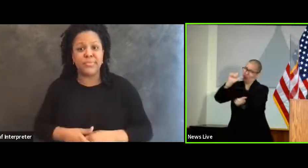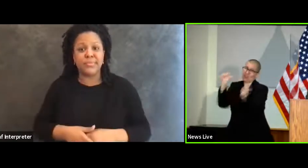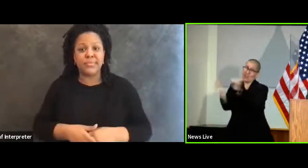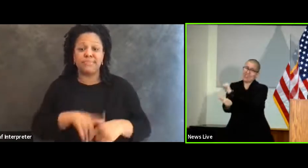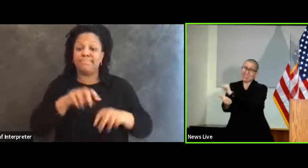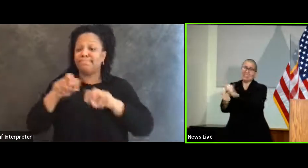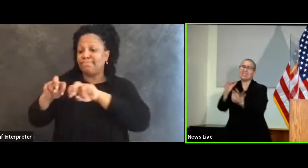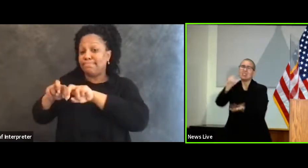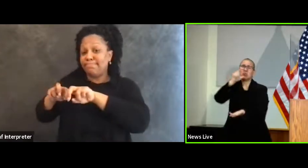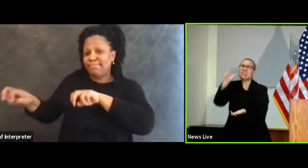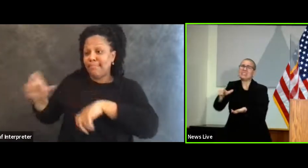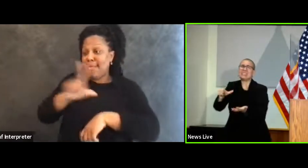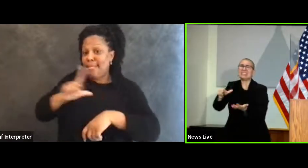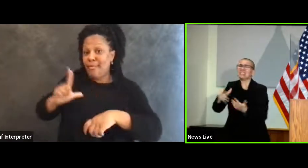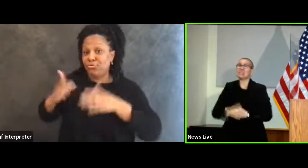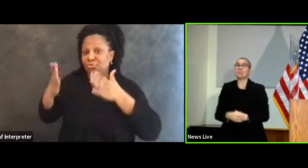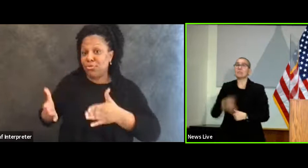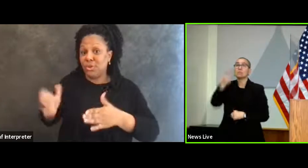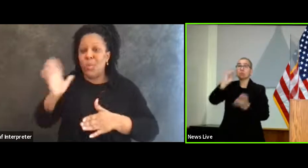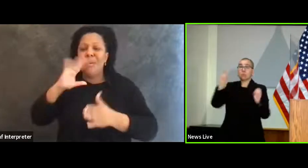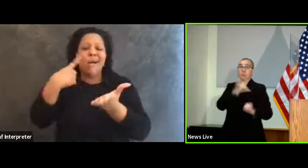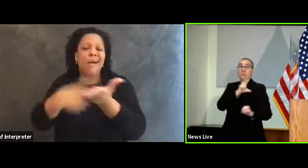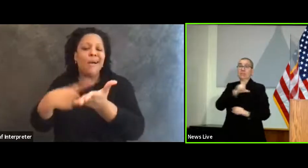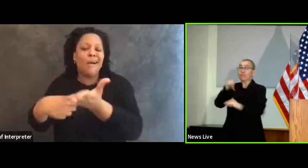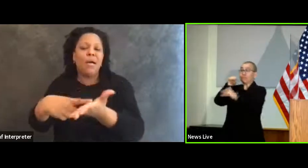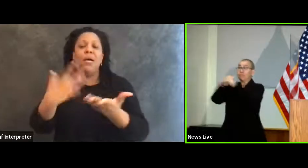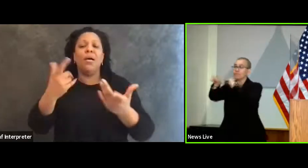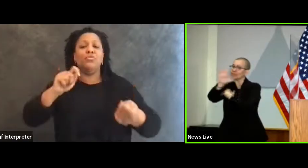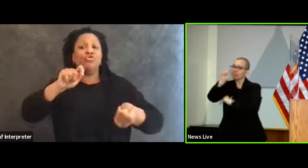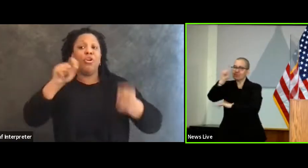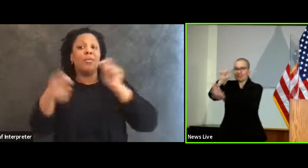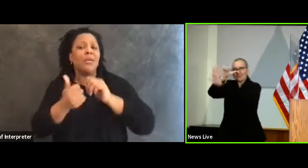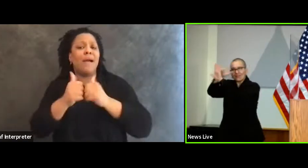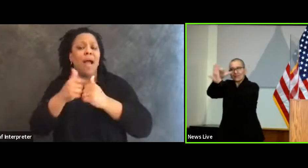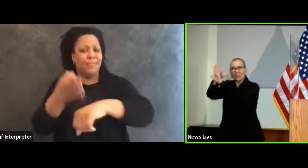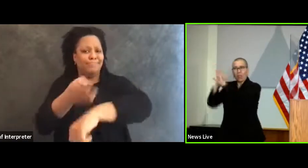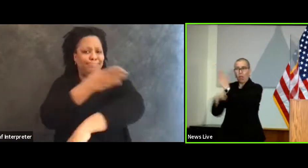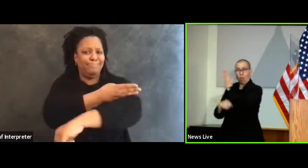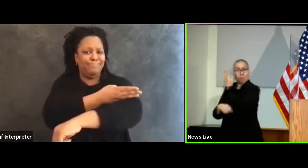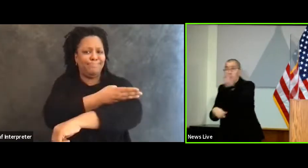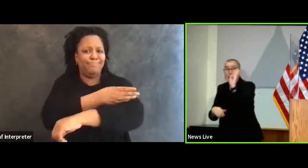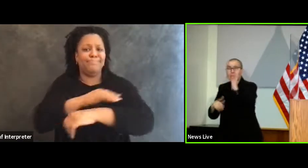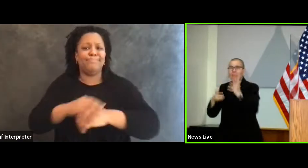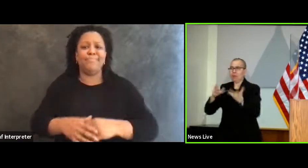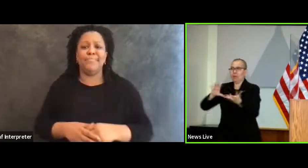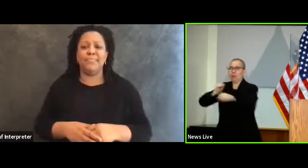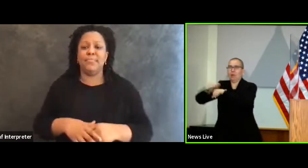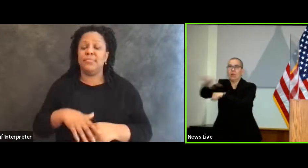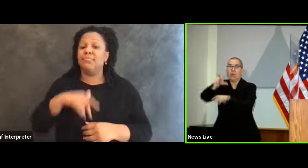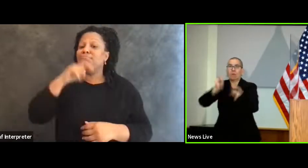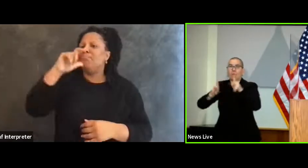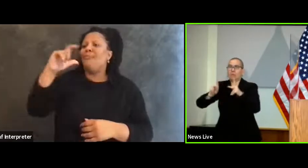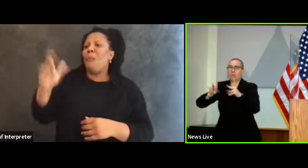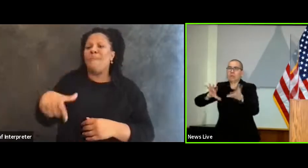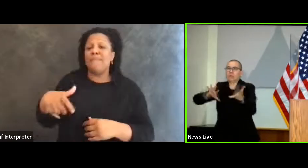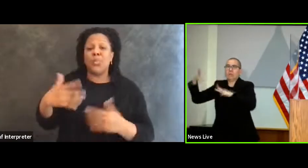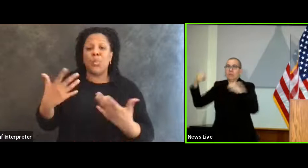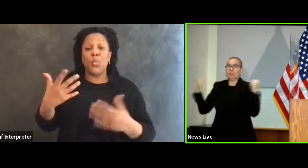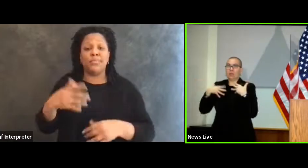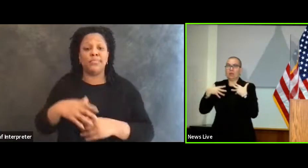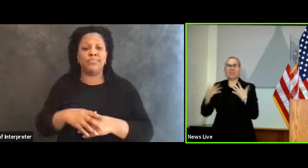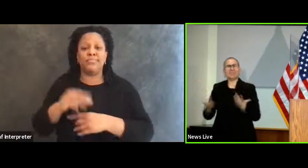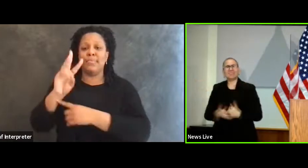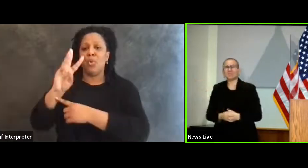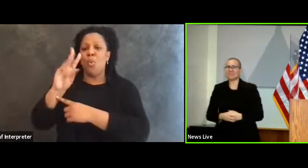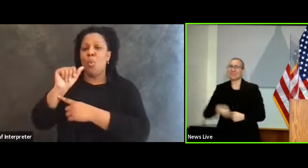no-knock warrants, to have horrific mistakes that can happen with that and the terror that comes out of that. Not to say that people aren't going to be held accountable,